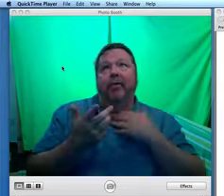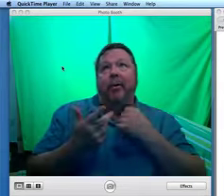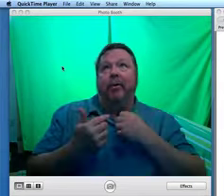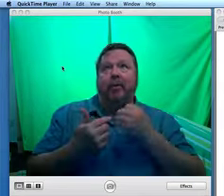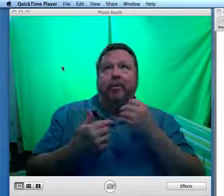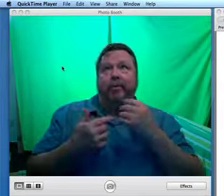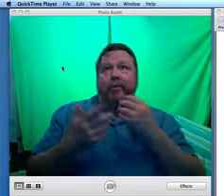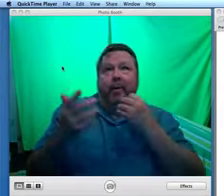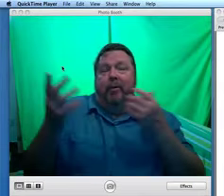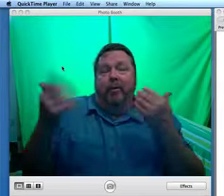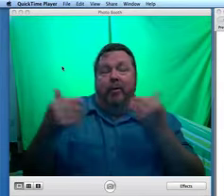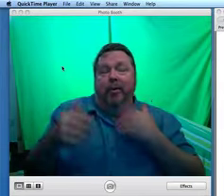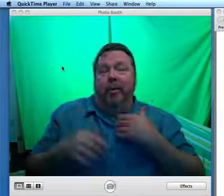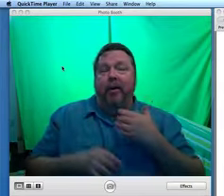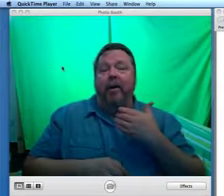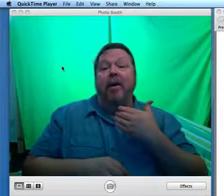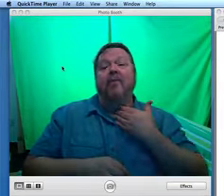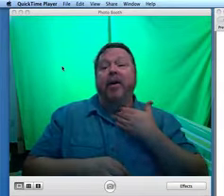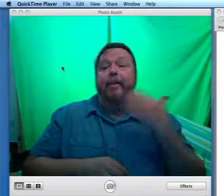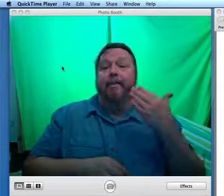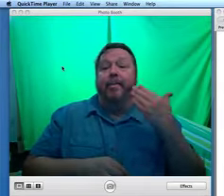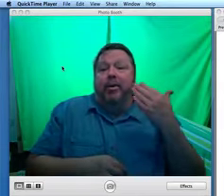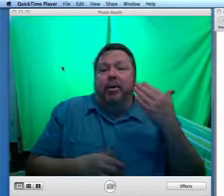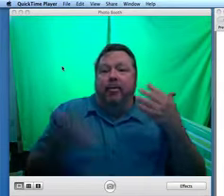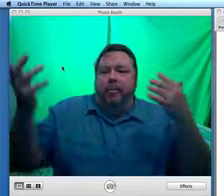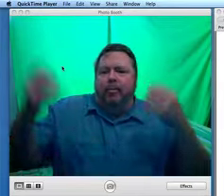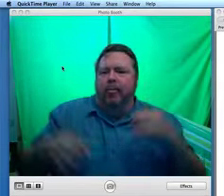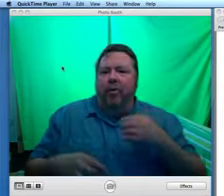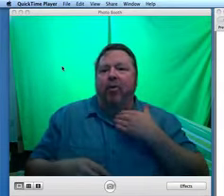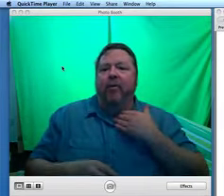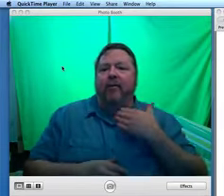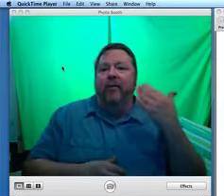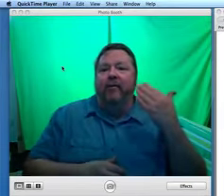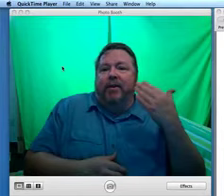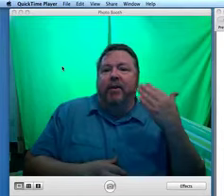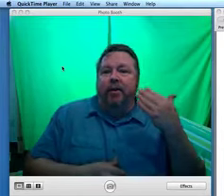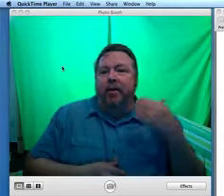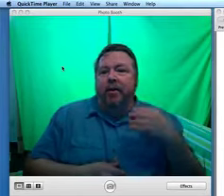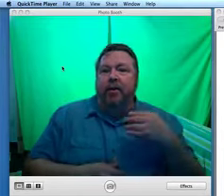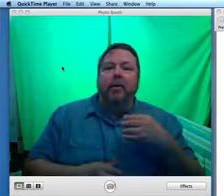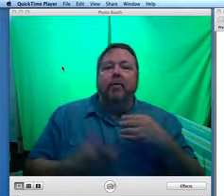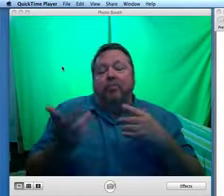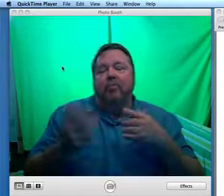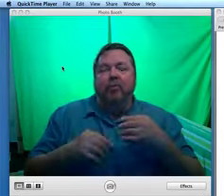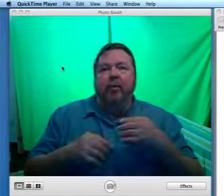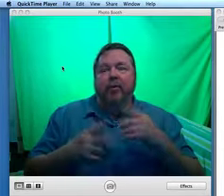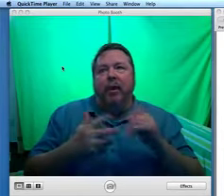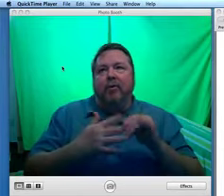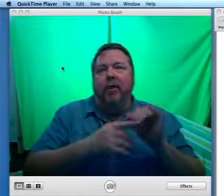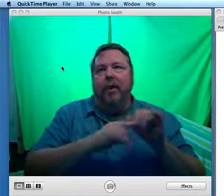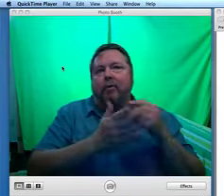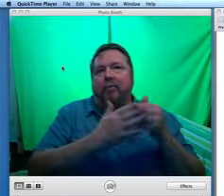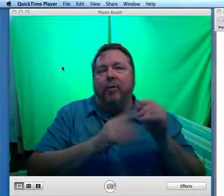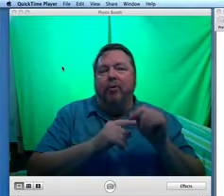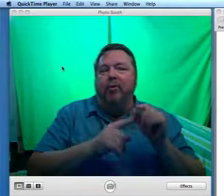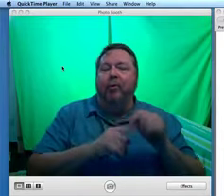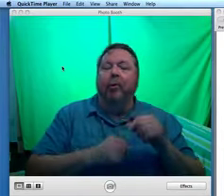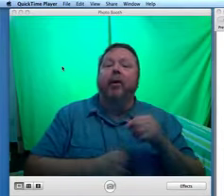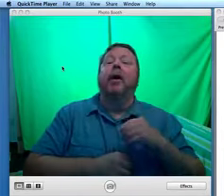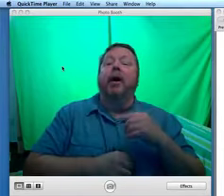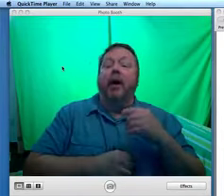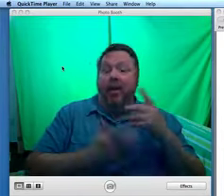If I were cueing fimpt or fift, which actually that's close enough